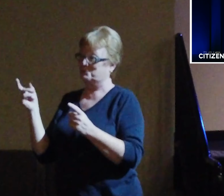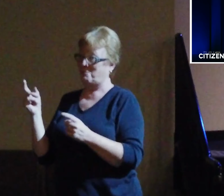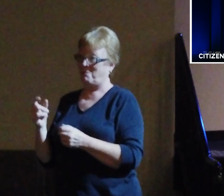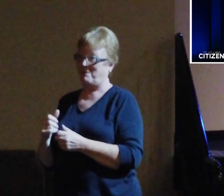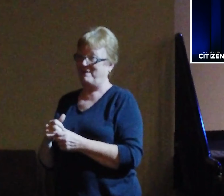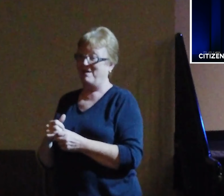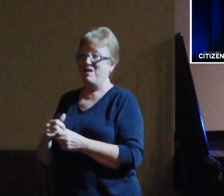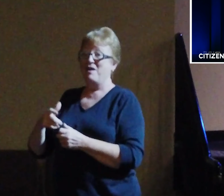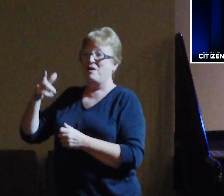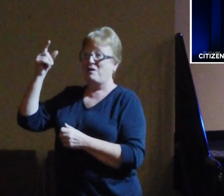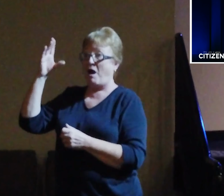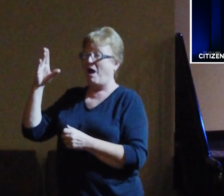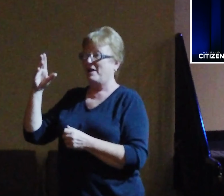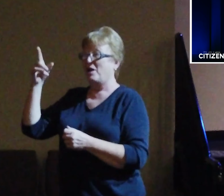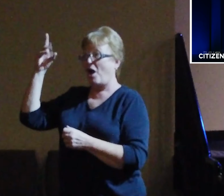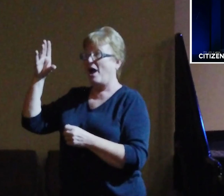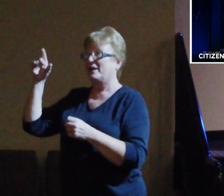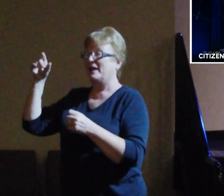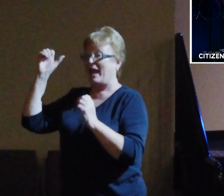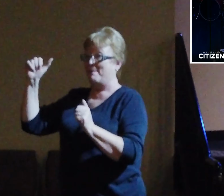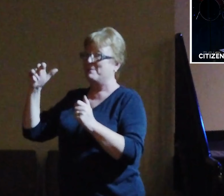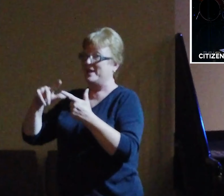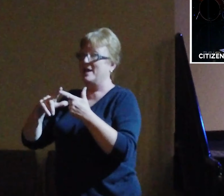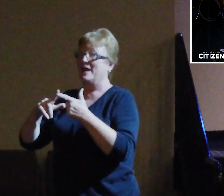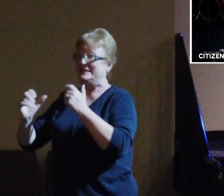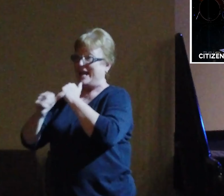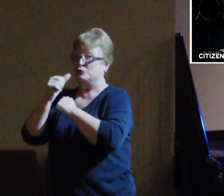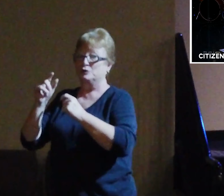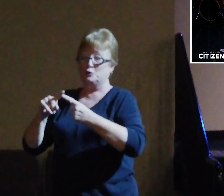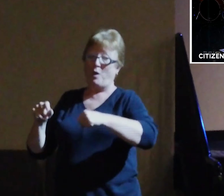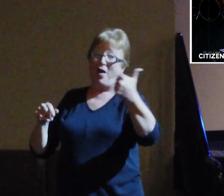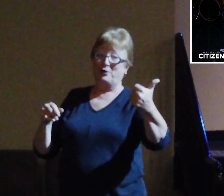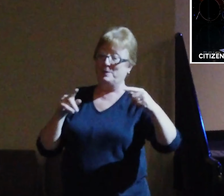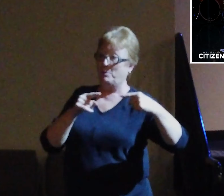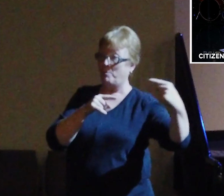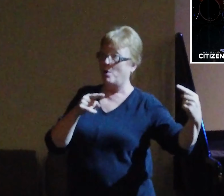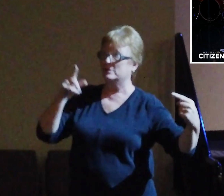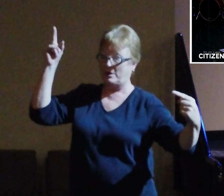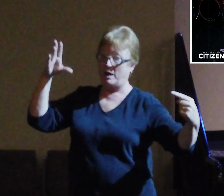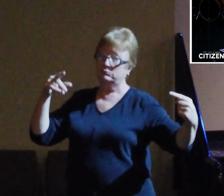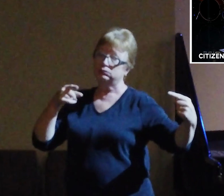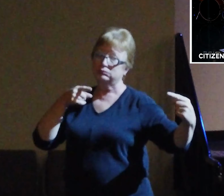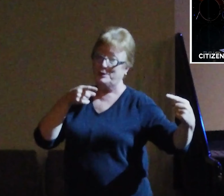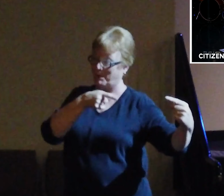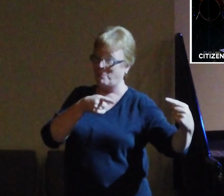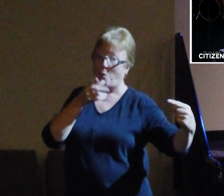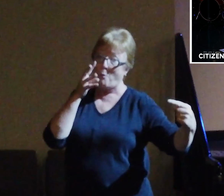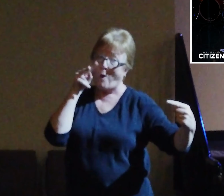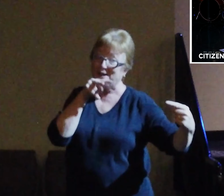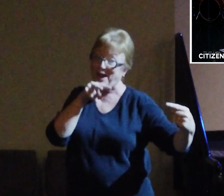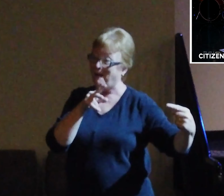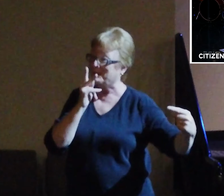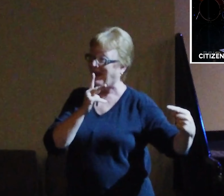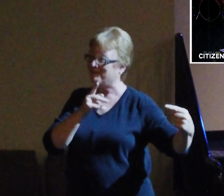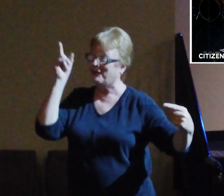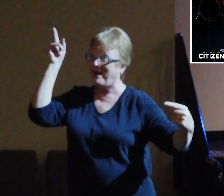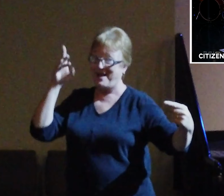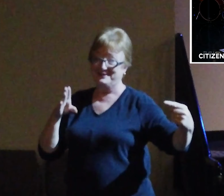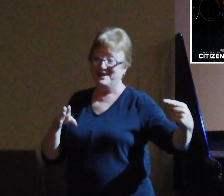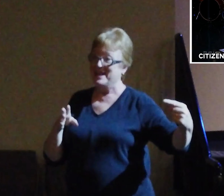He is dangerous to those who oppose him, but a shelter, a safe haven for those who seek